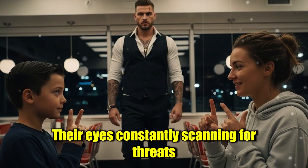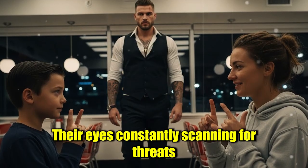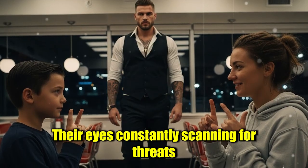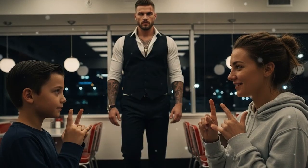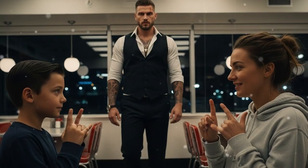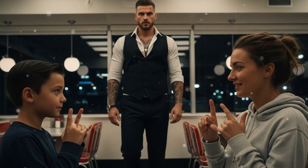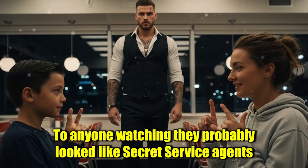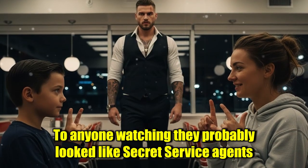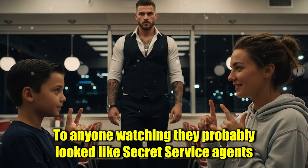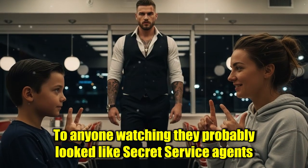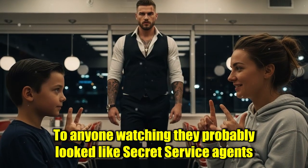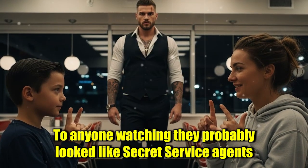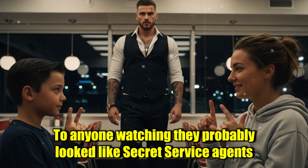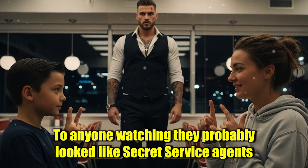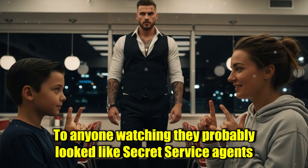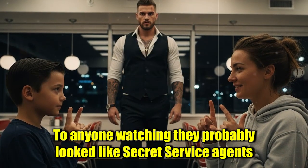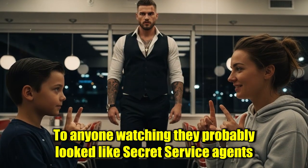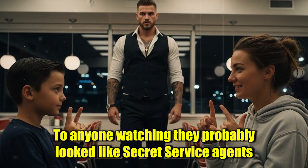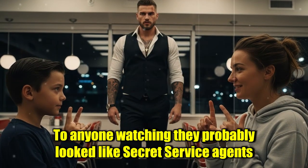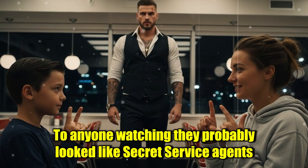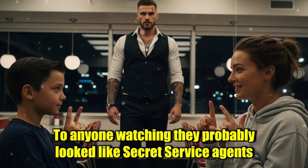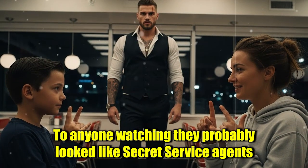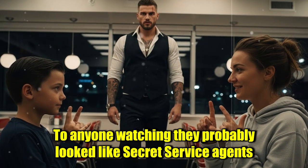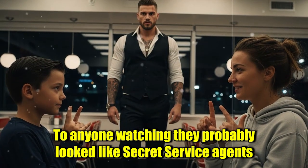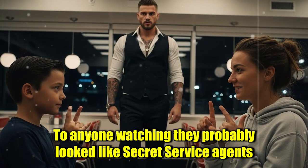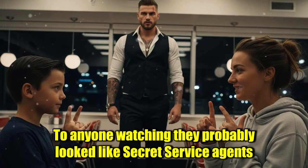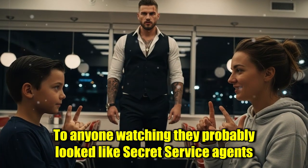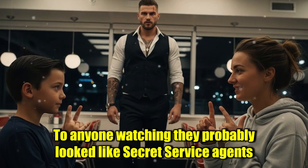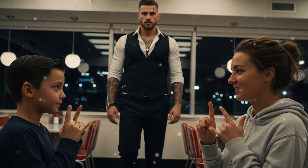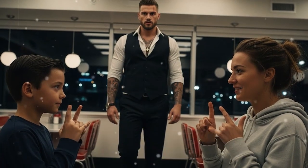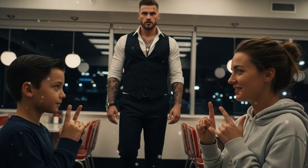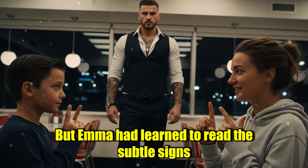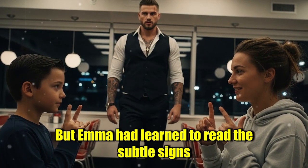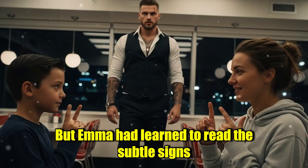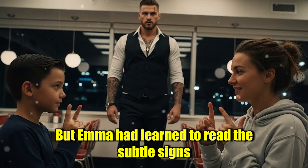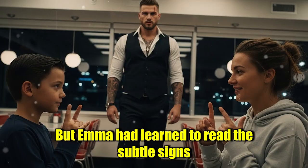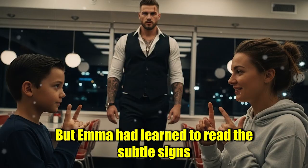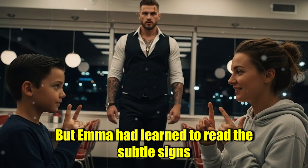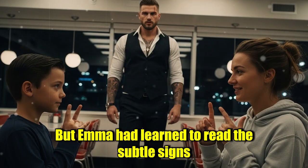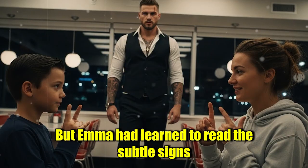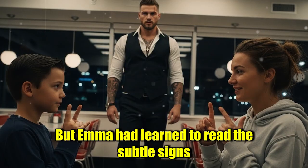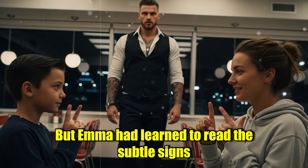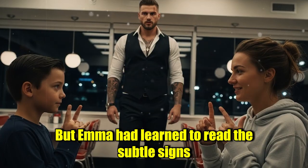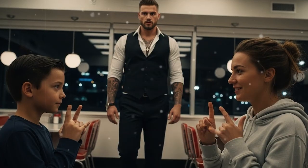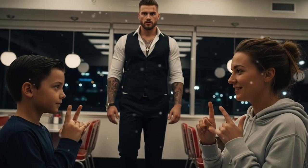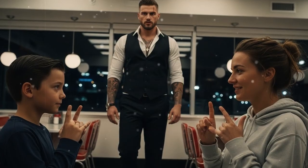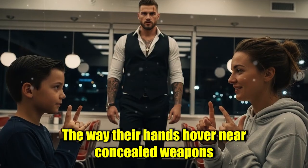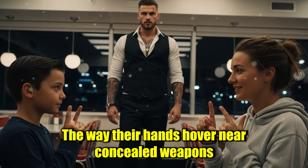for threats. To anyone watching, they probably looked like Secret Service agents, but Emma had learned to read the subtle signs, the way